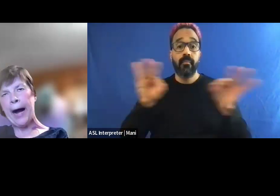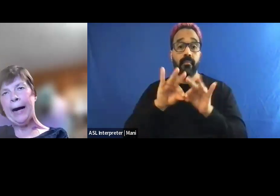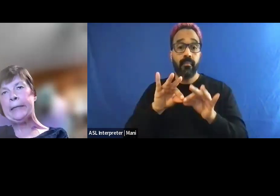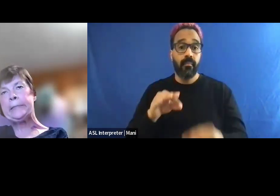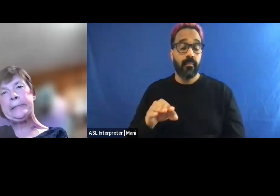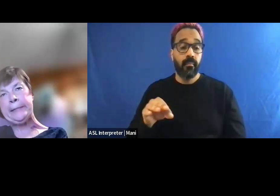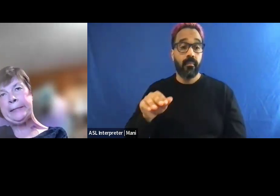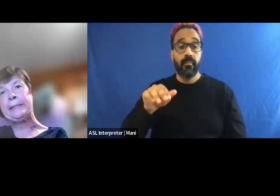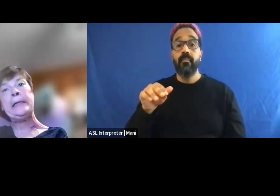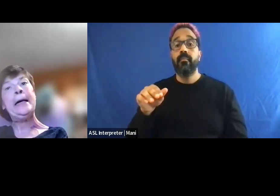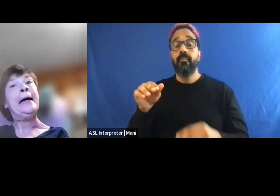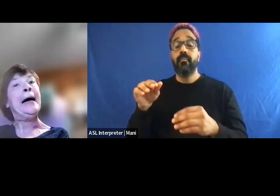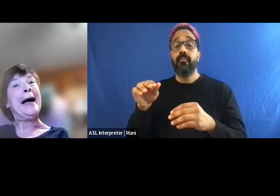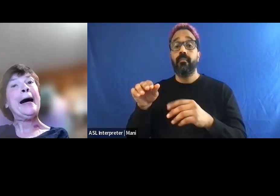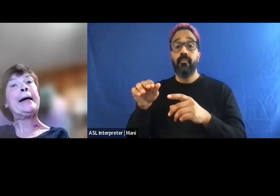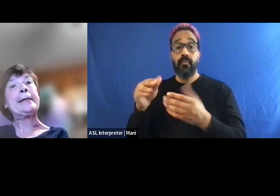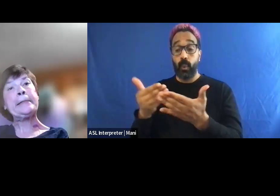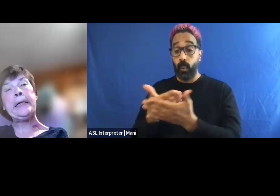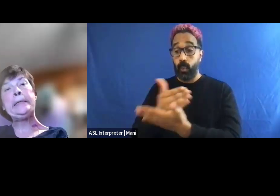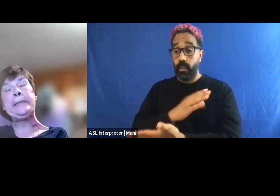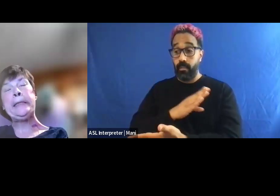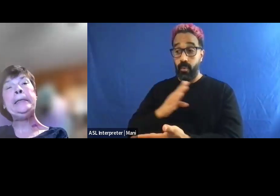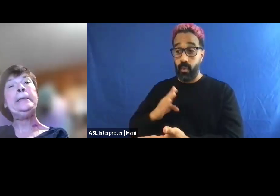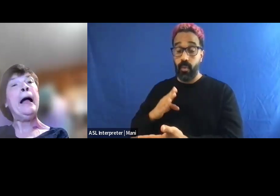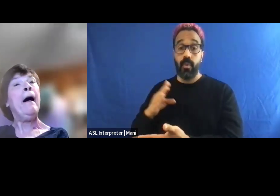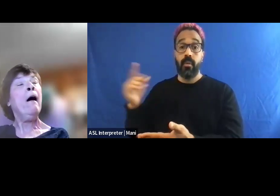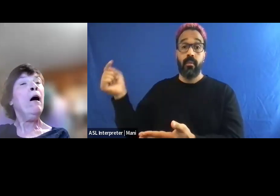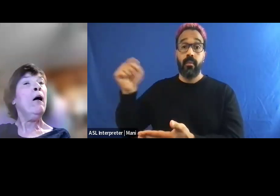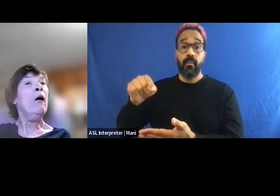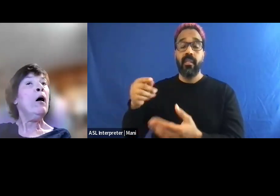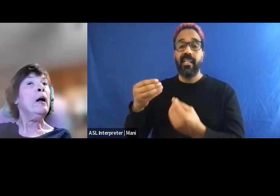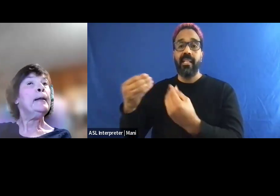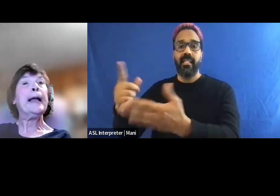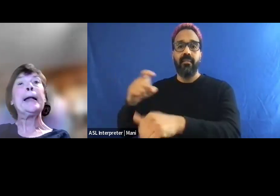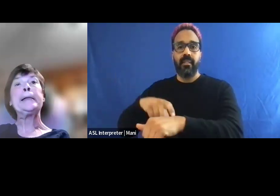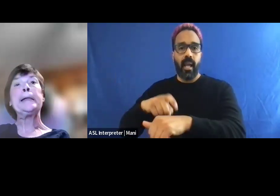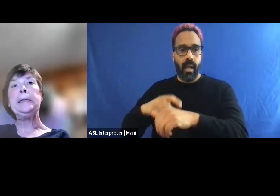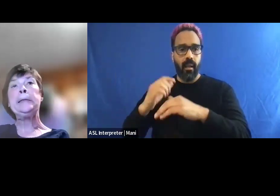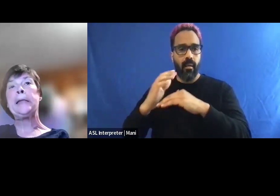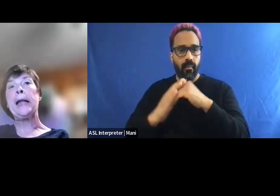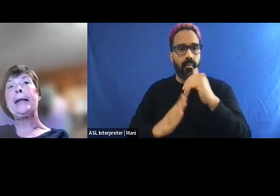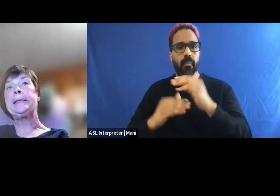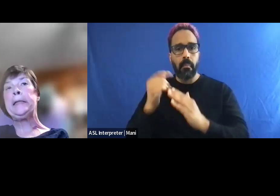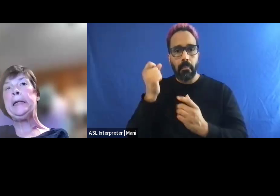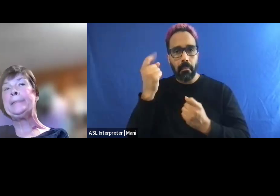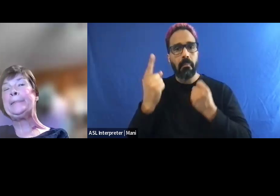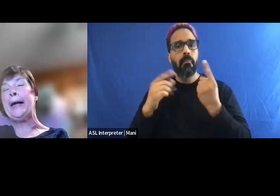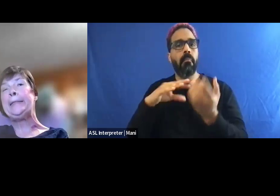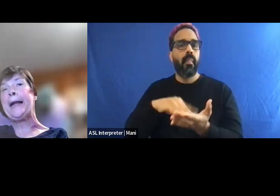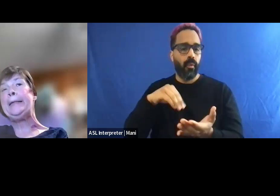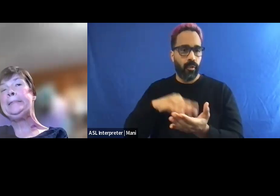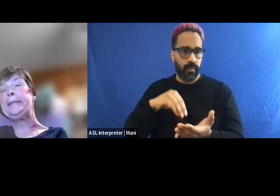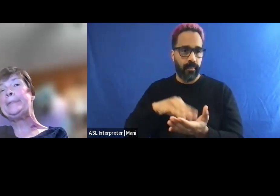are allowed to ask questions. They can say to